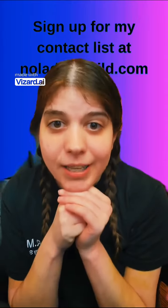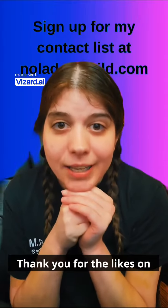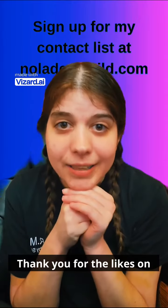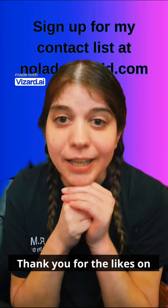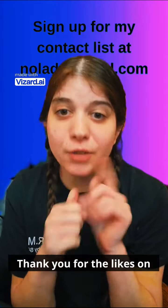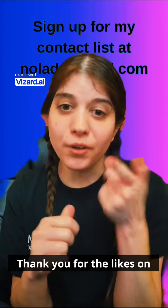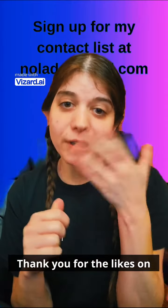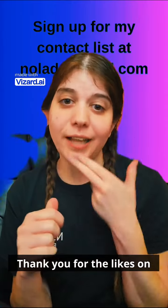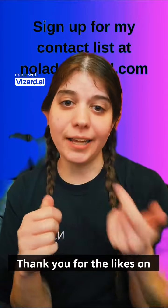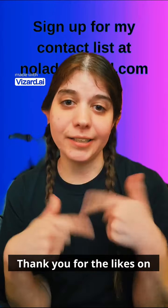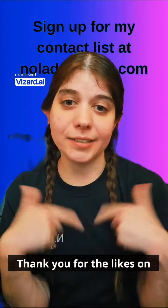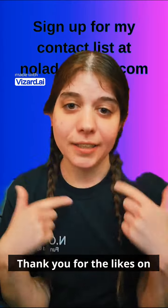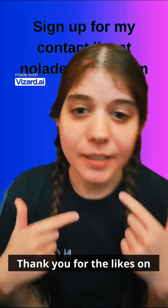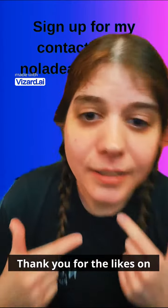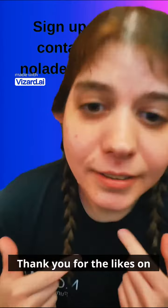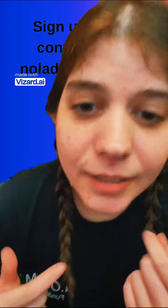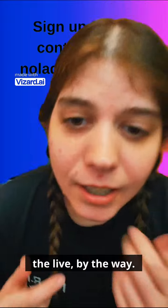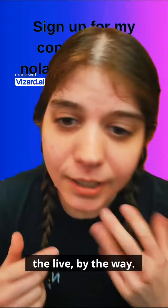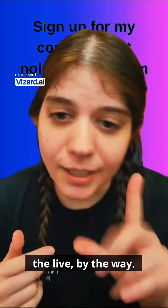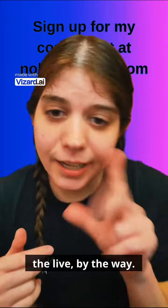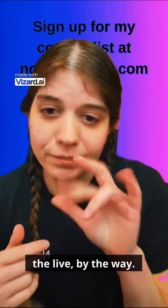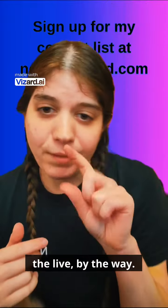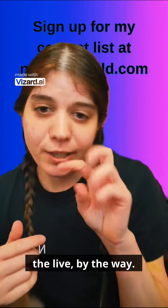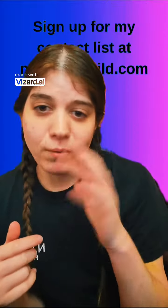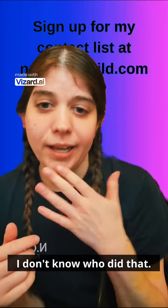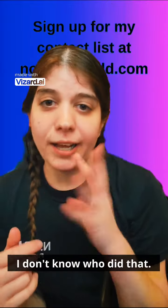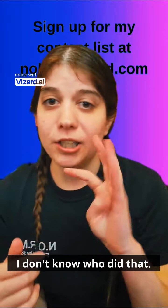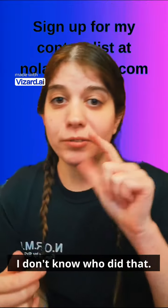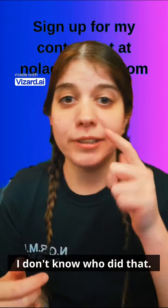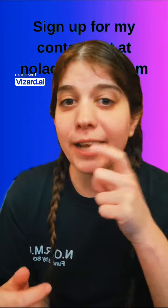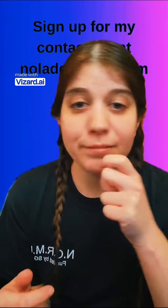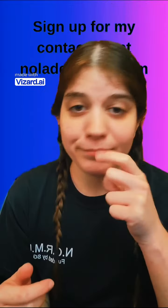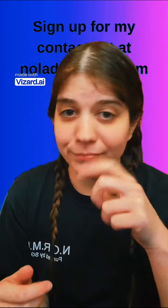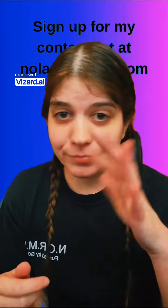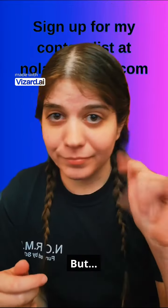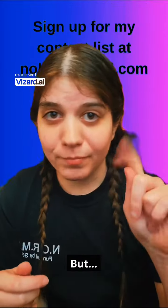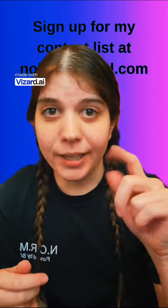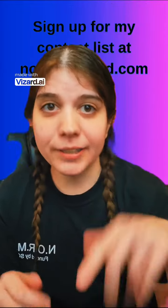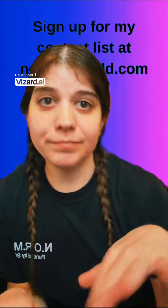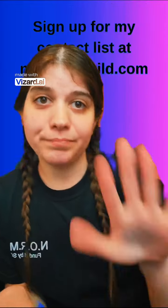Thank you for the likes on the live, by the way. I don't know who did that. But